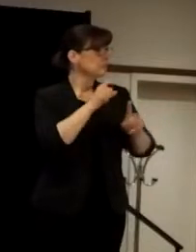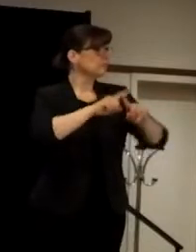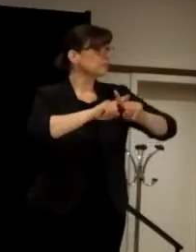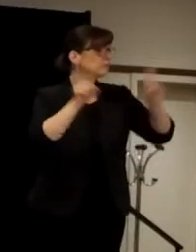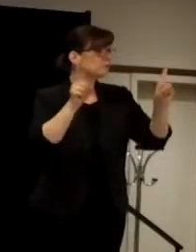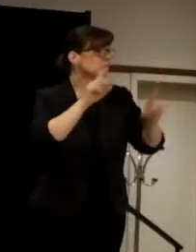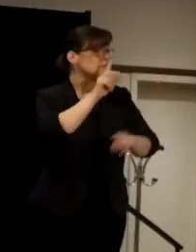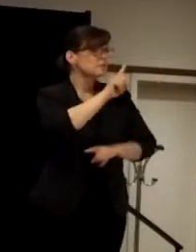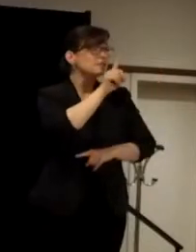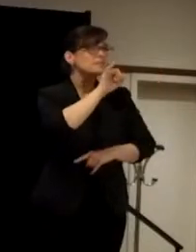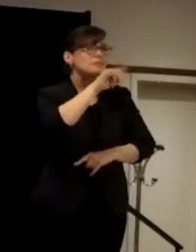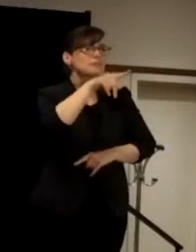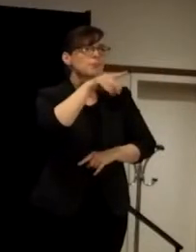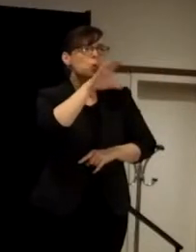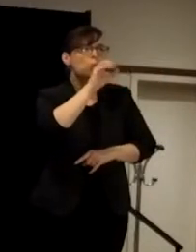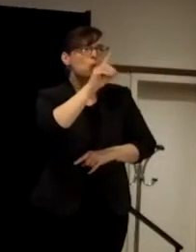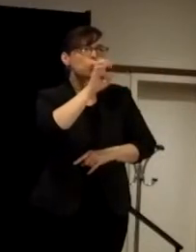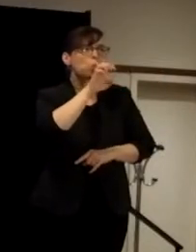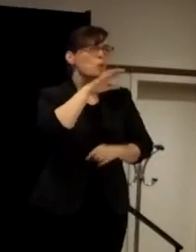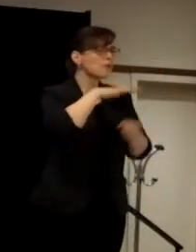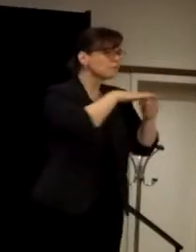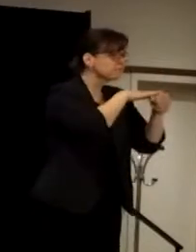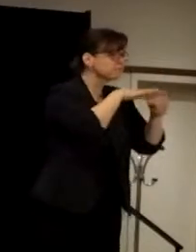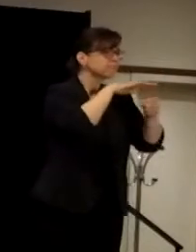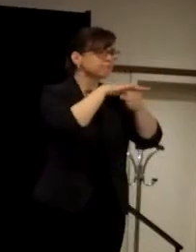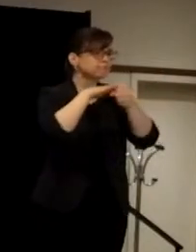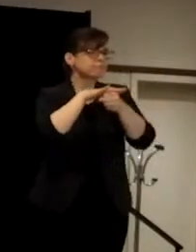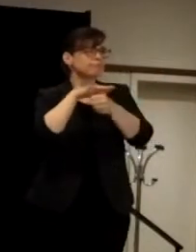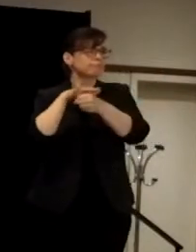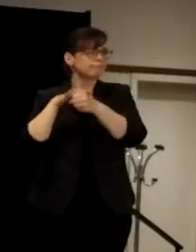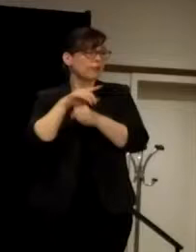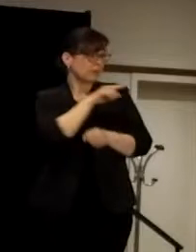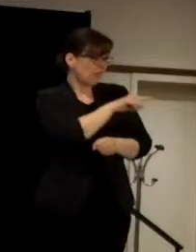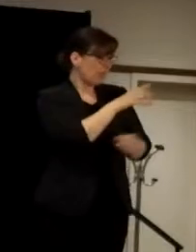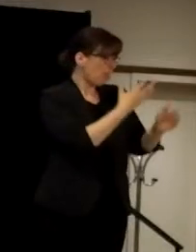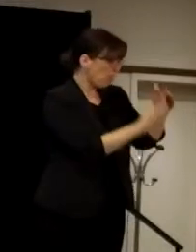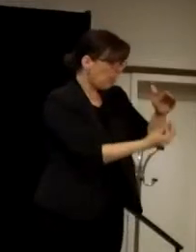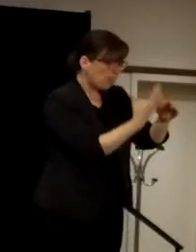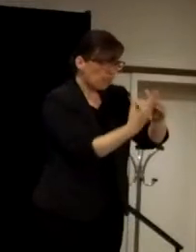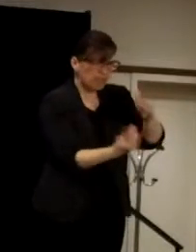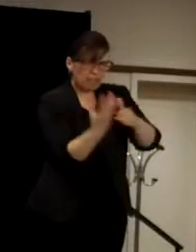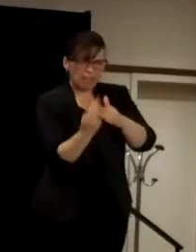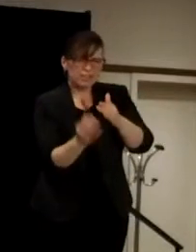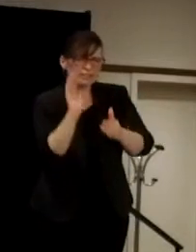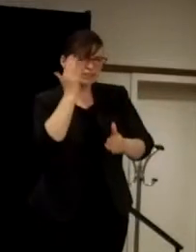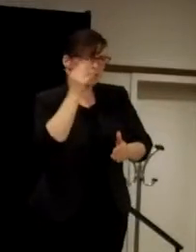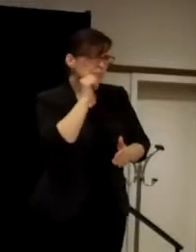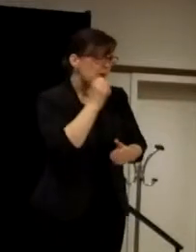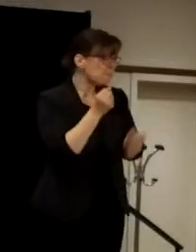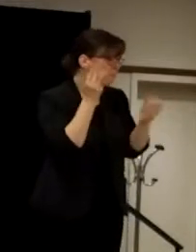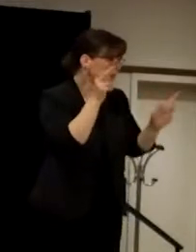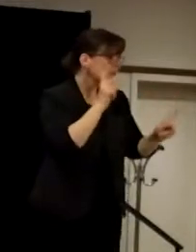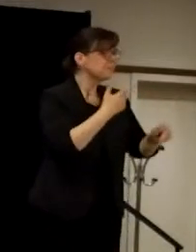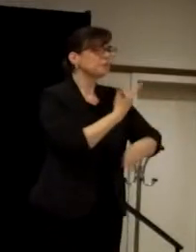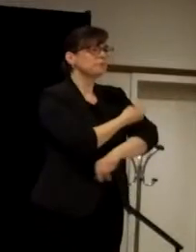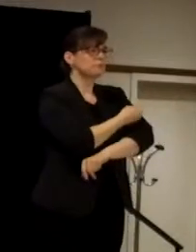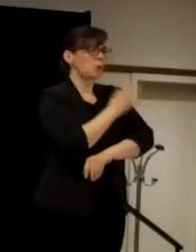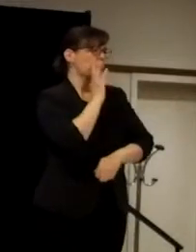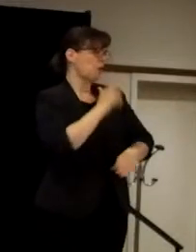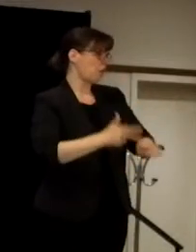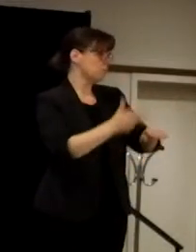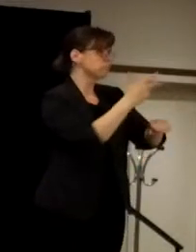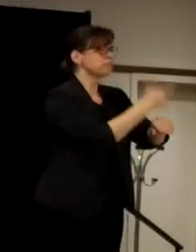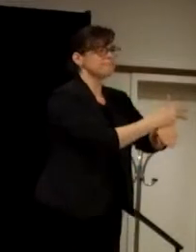We'll be in some rural communities. We'll be in more urban communities. And then we'll probably utilize reverse 911